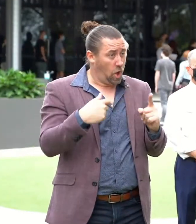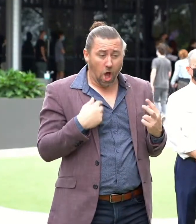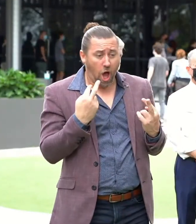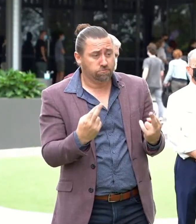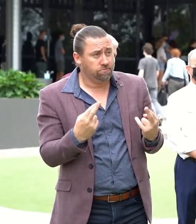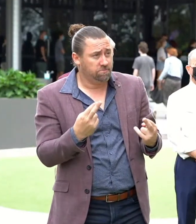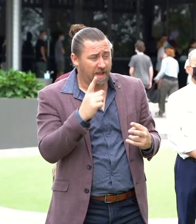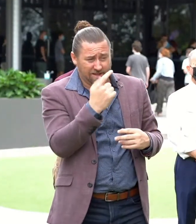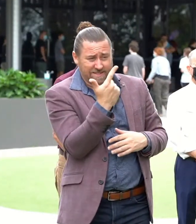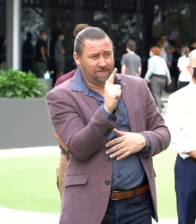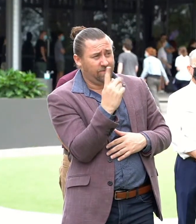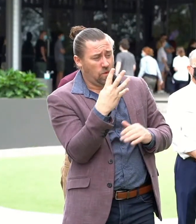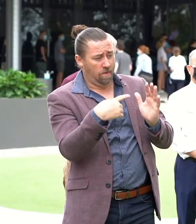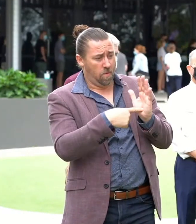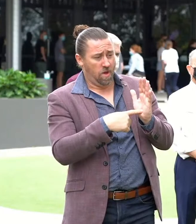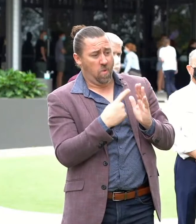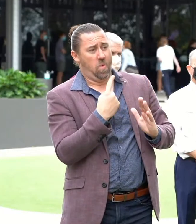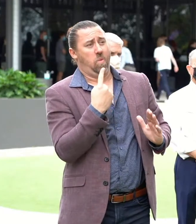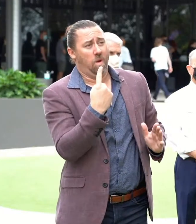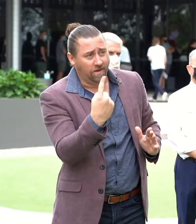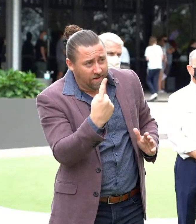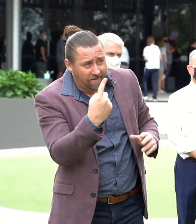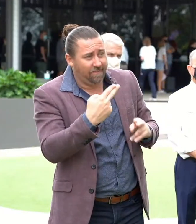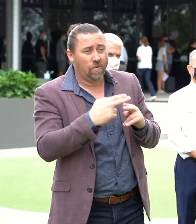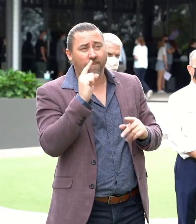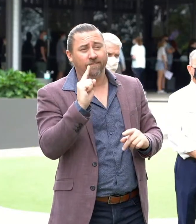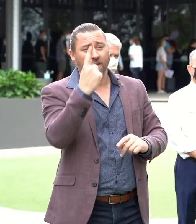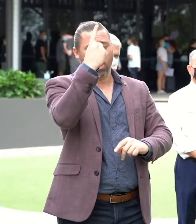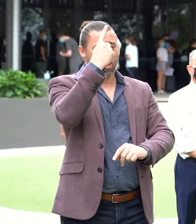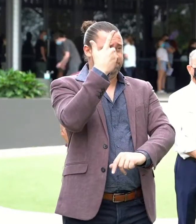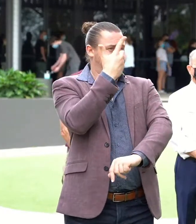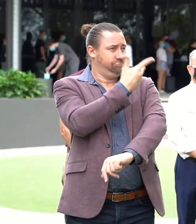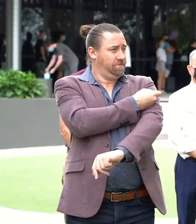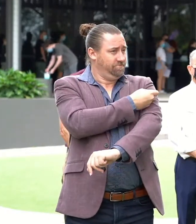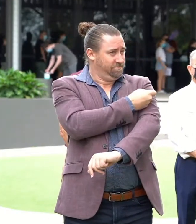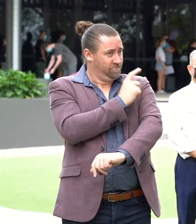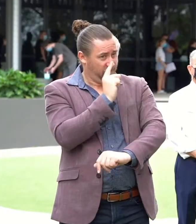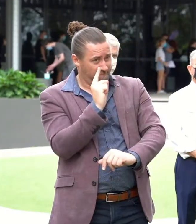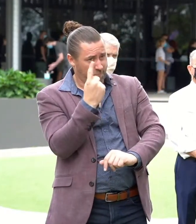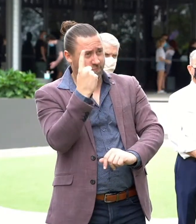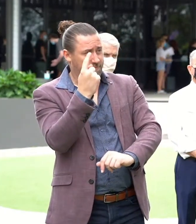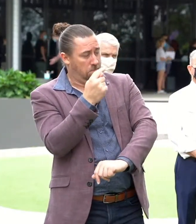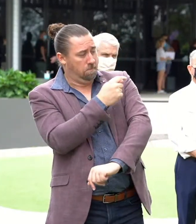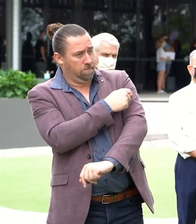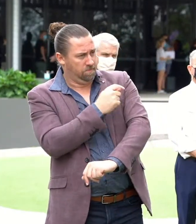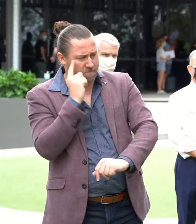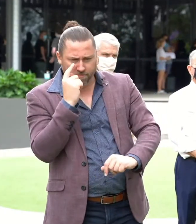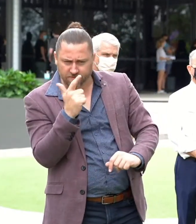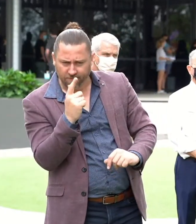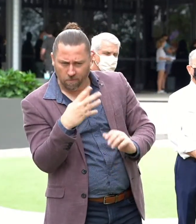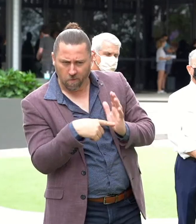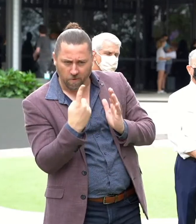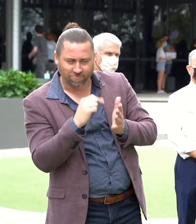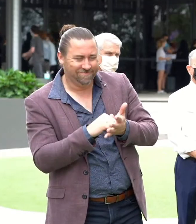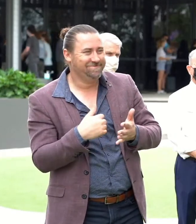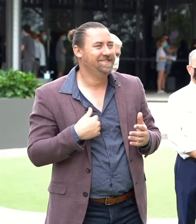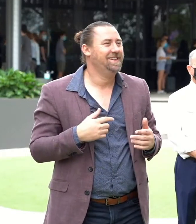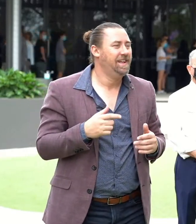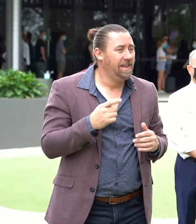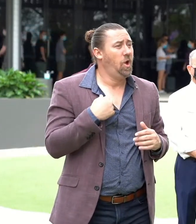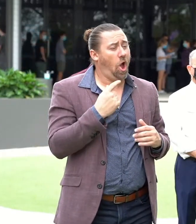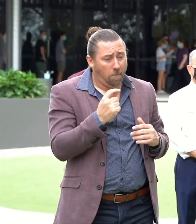at 74.1% already when it comes to the first jab. I think that was the figure. And we're hoping that